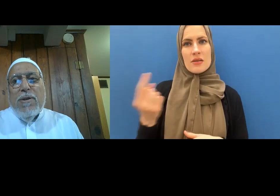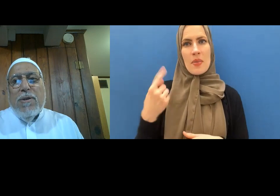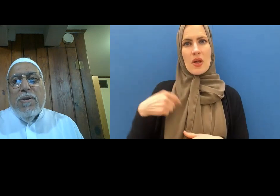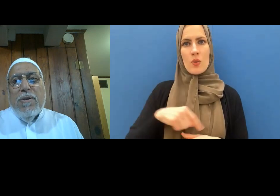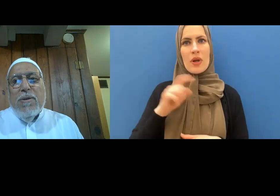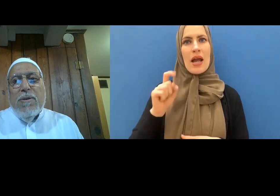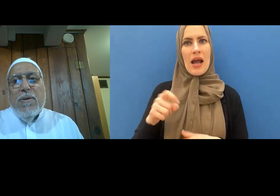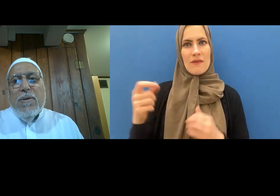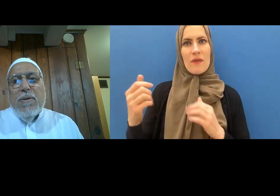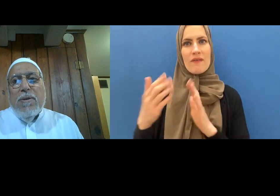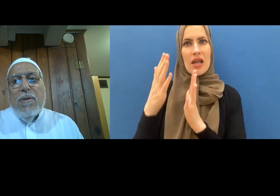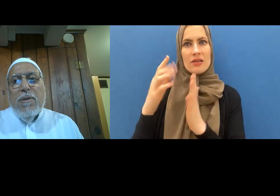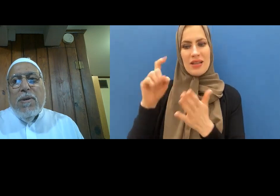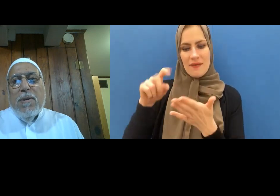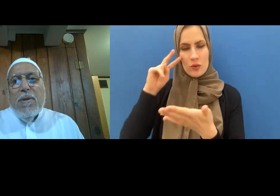to face.